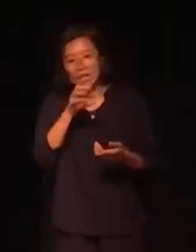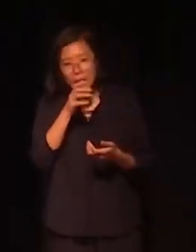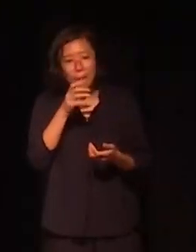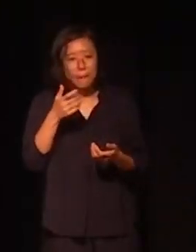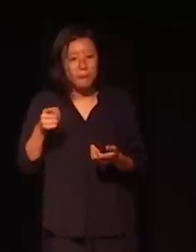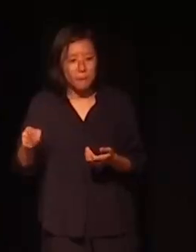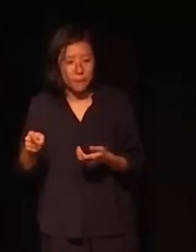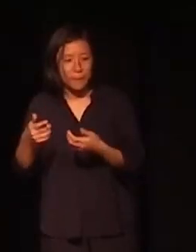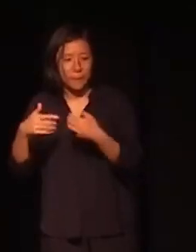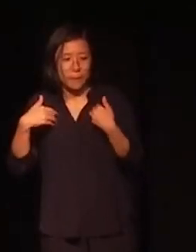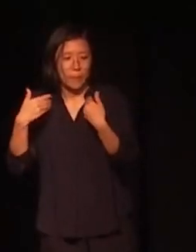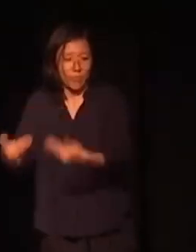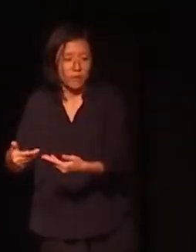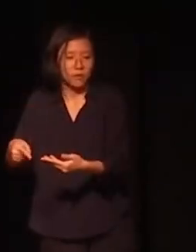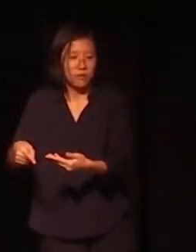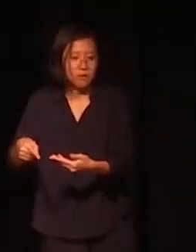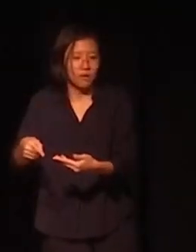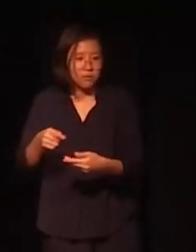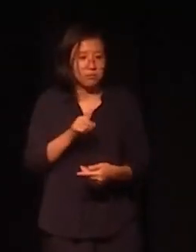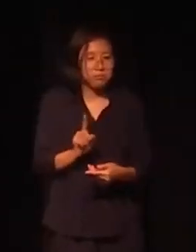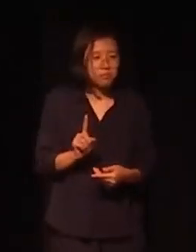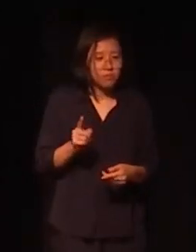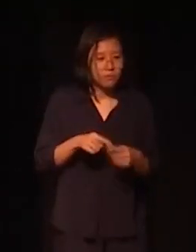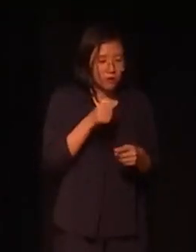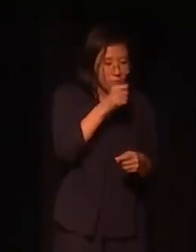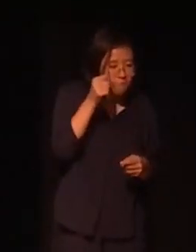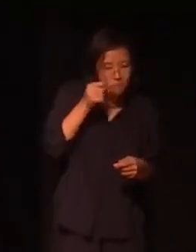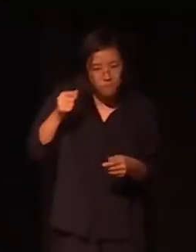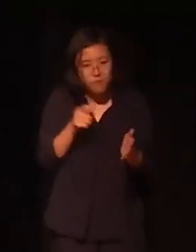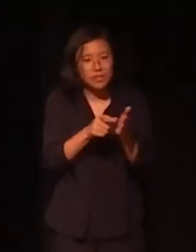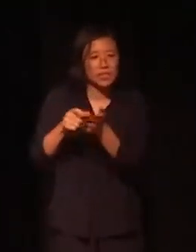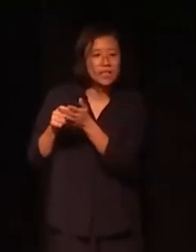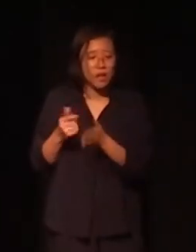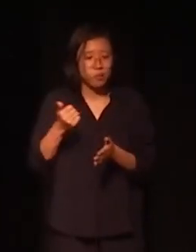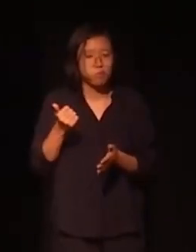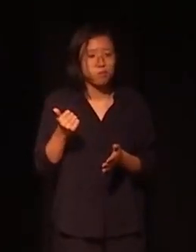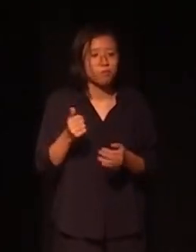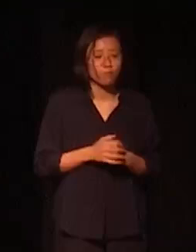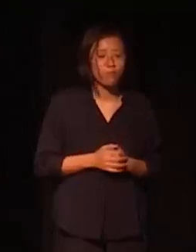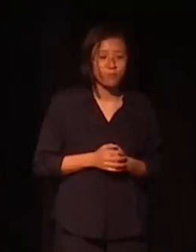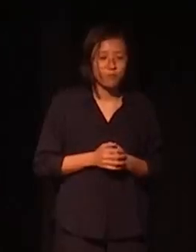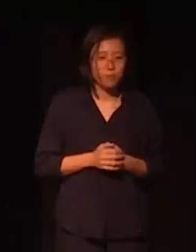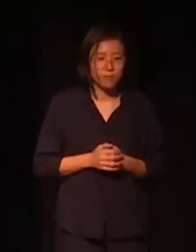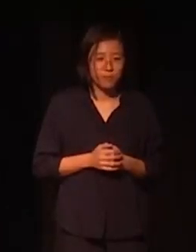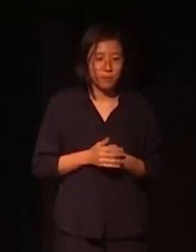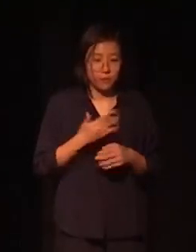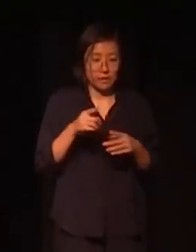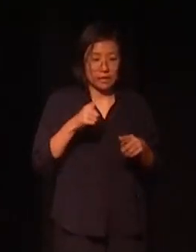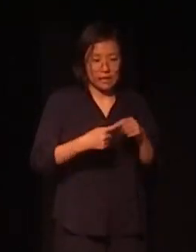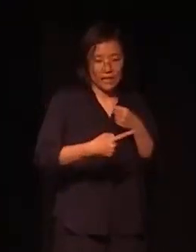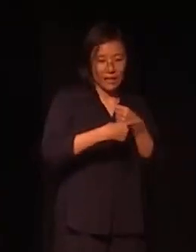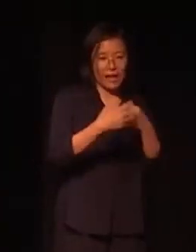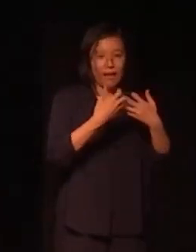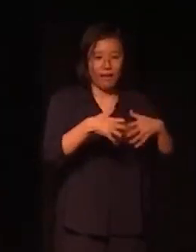part. Also, you can search for any terms in this particular system. So this is about the first system that we